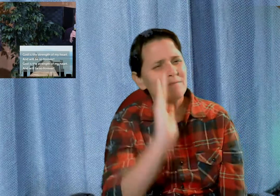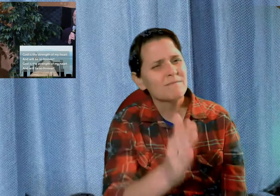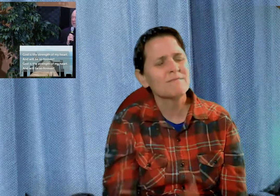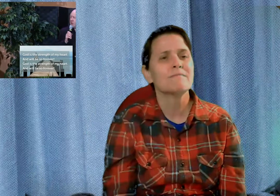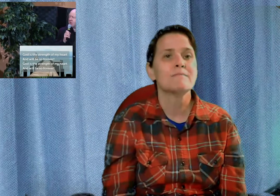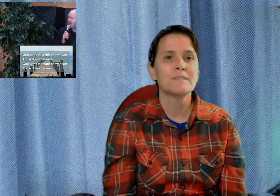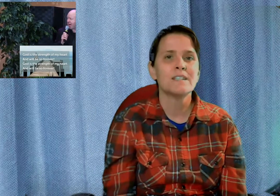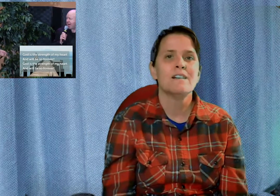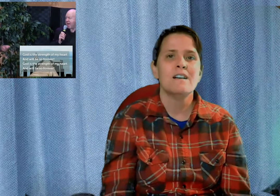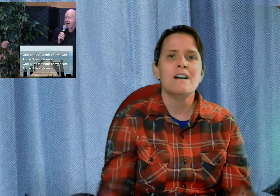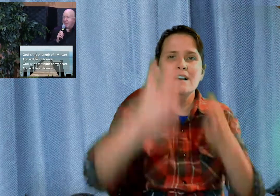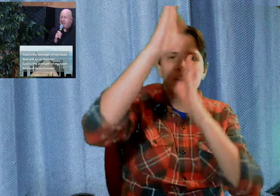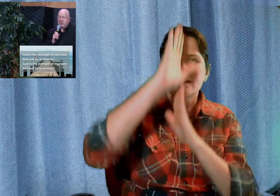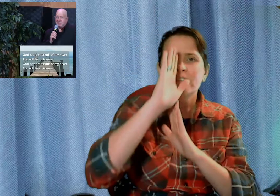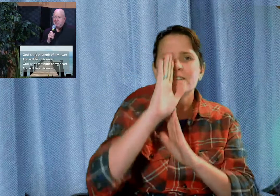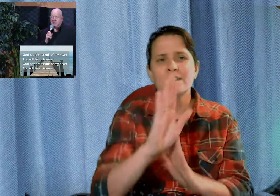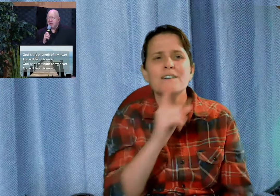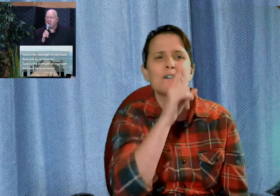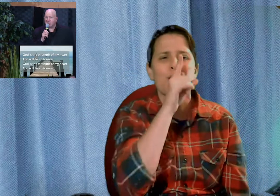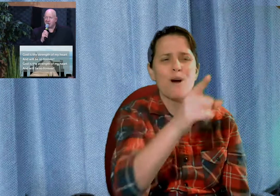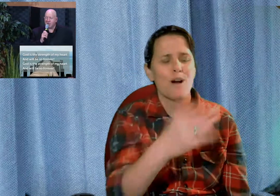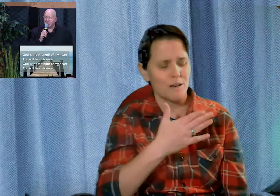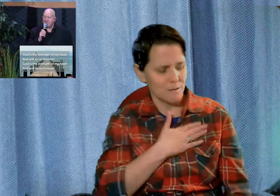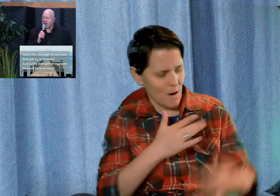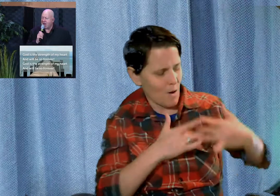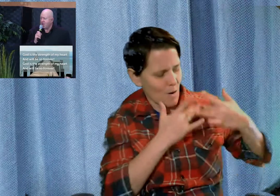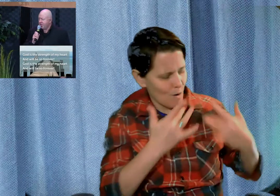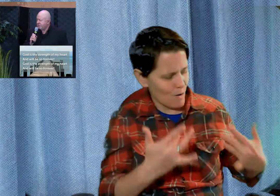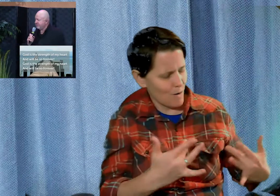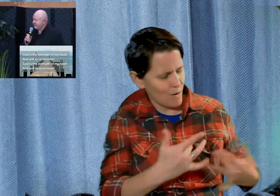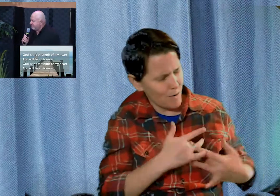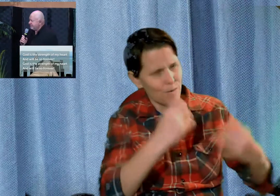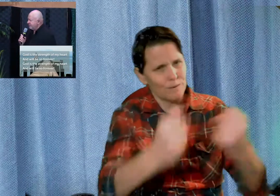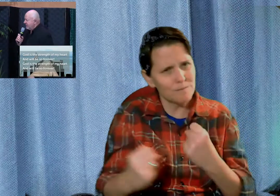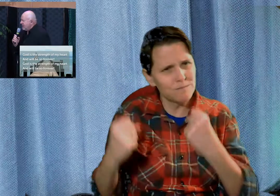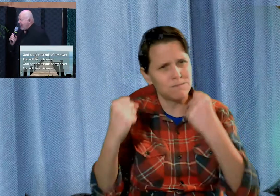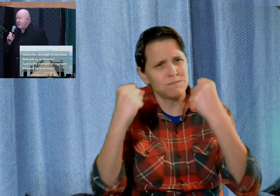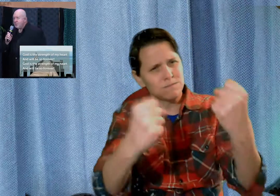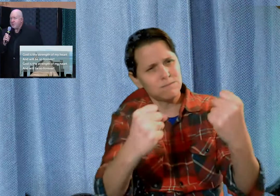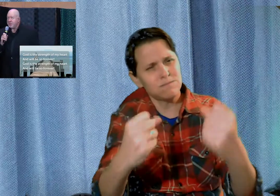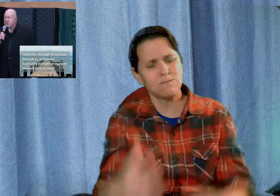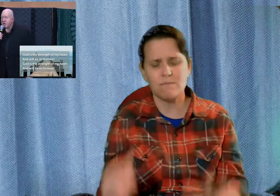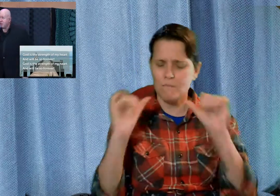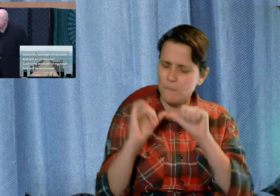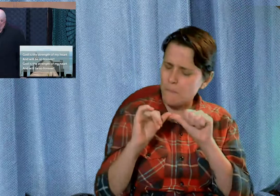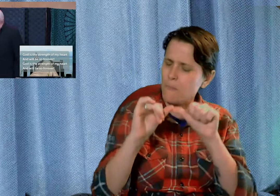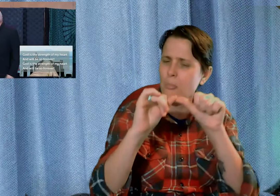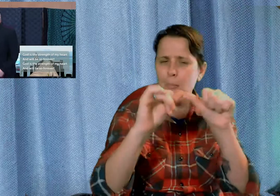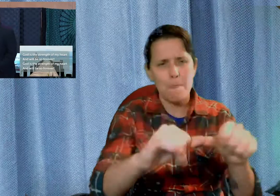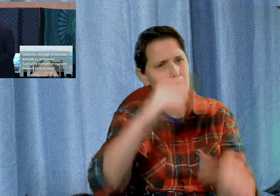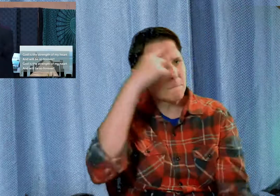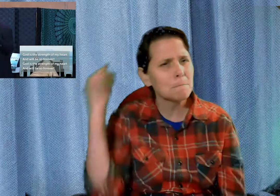forever. Say God is the strength of my heart, and will be so